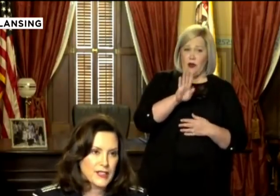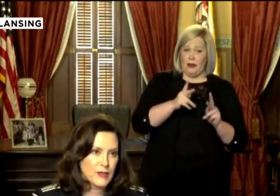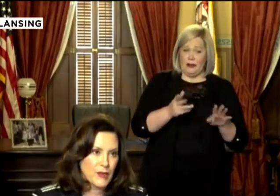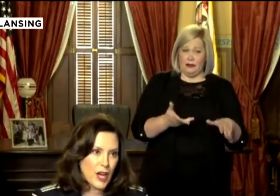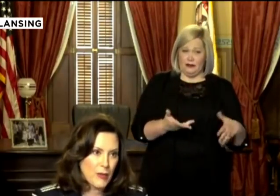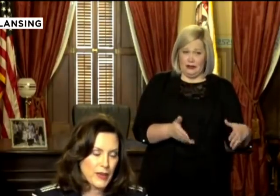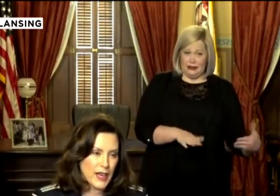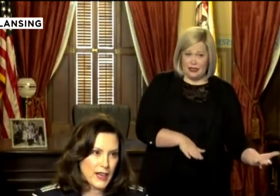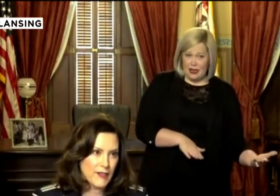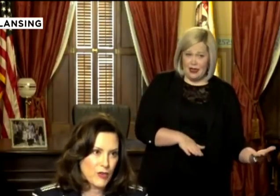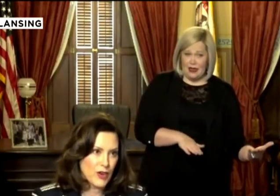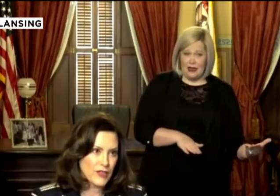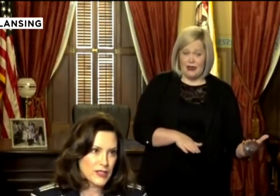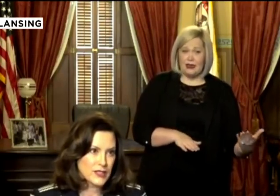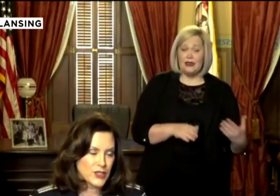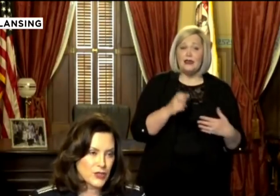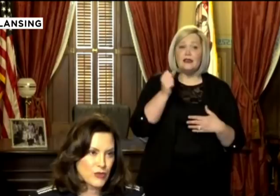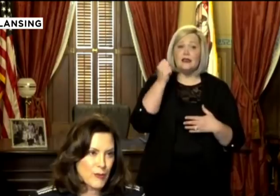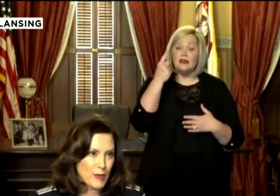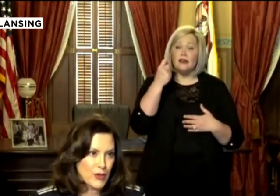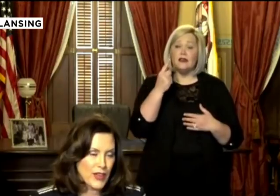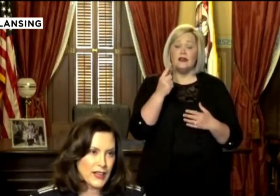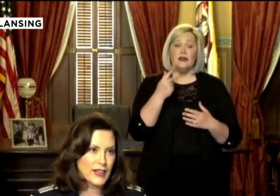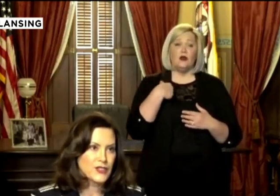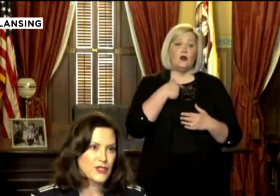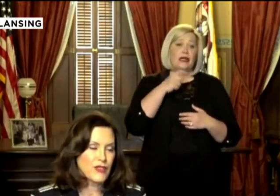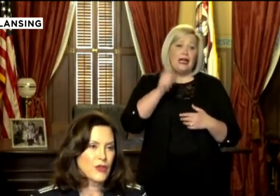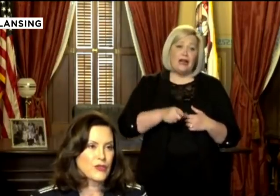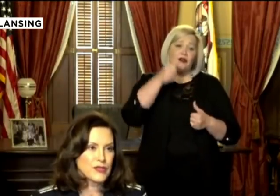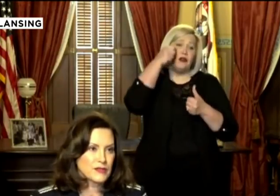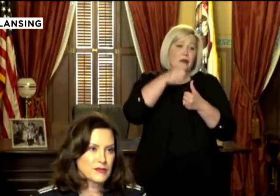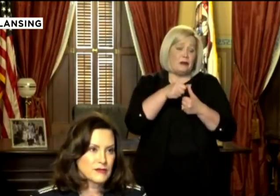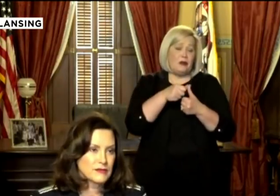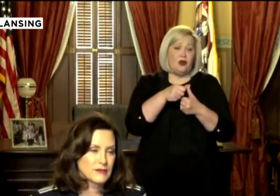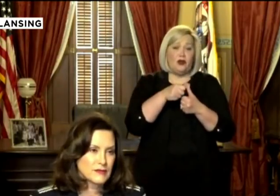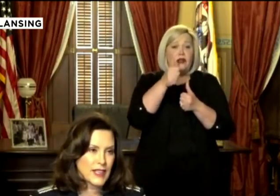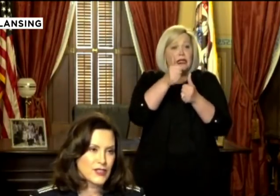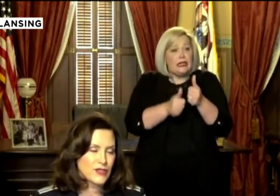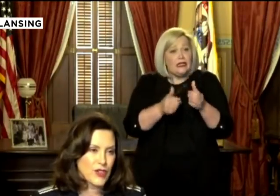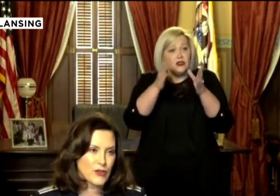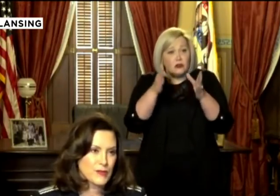I think it's incumbent on every one of us to remember that each of those